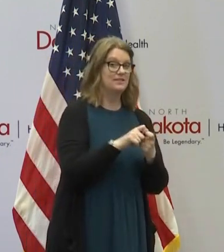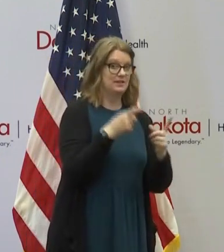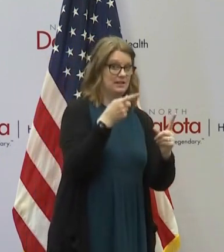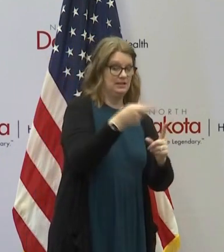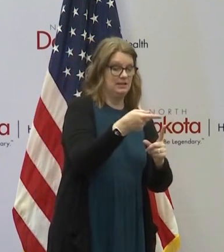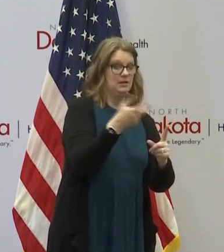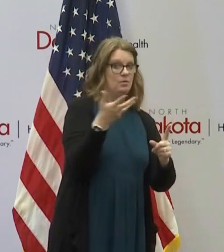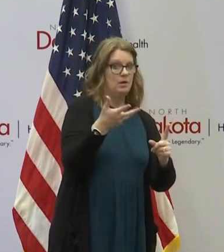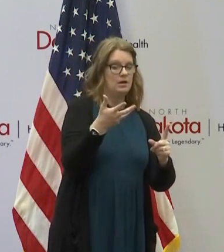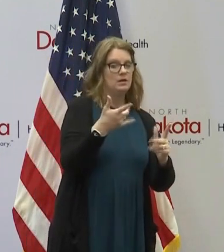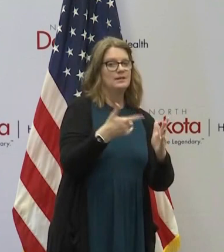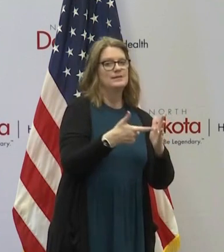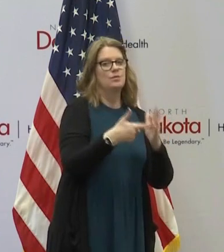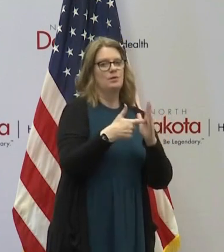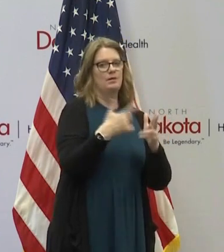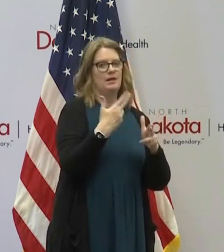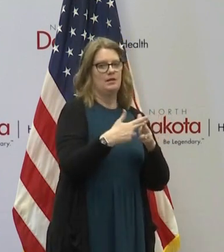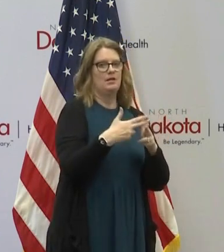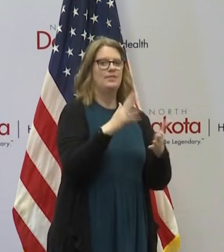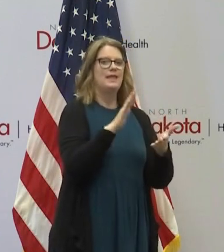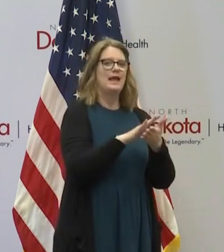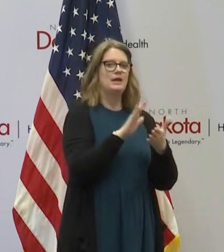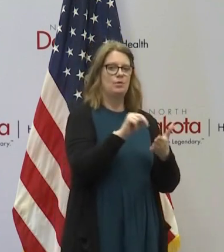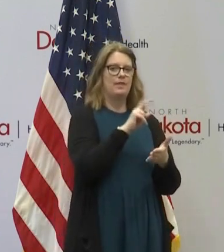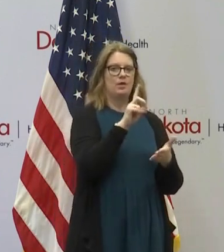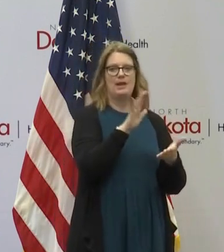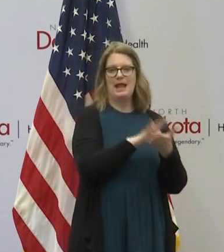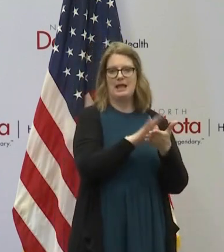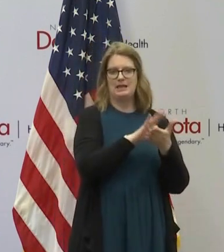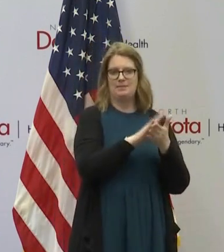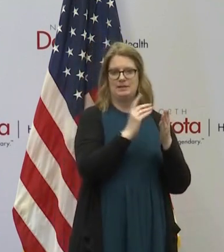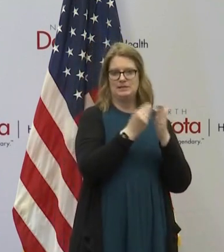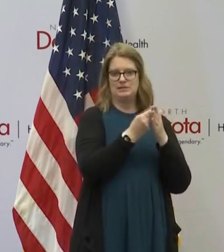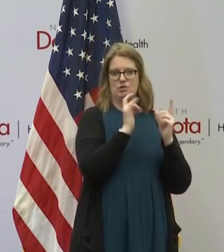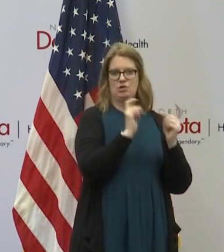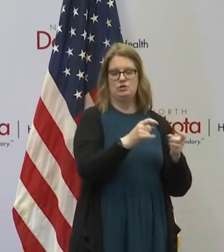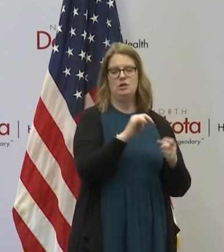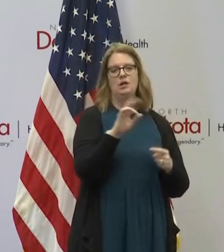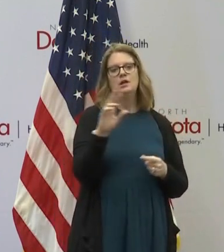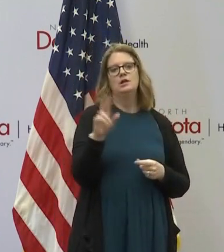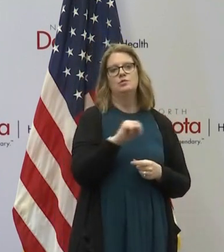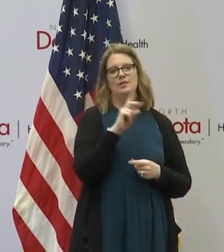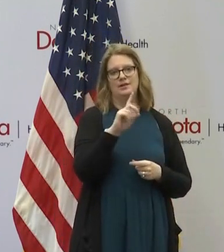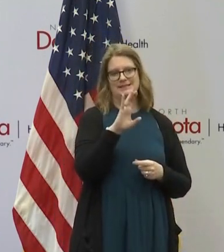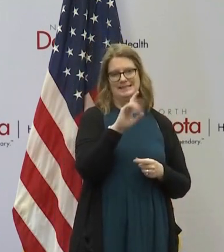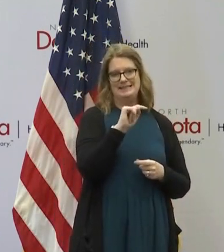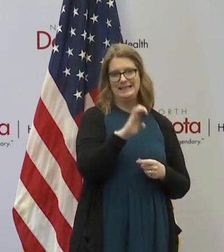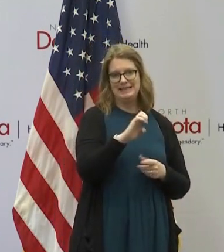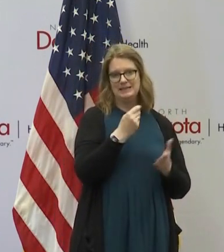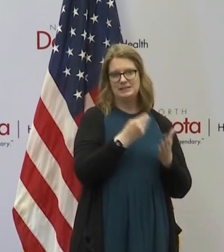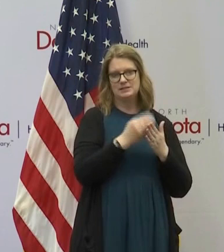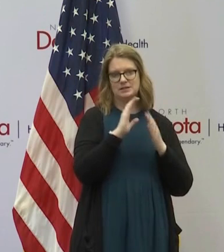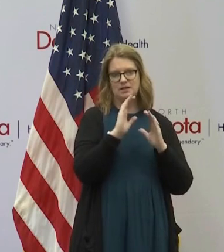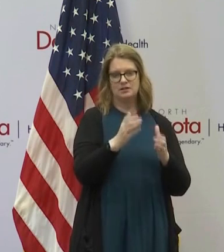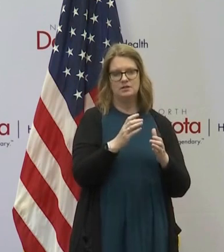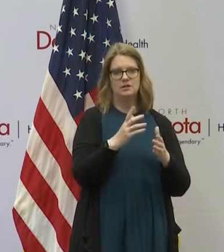the requirement that is called the North Dakota Academic Scholarship and the North Dakota CTE Scholarship,